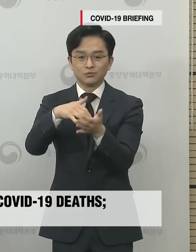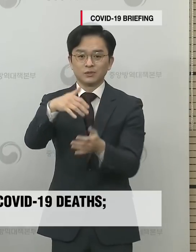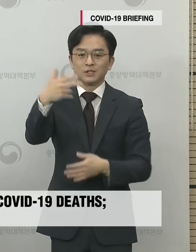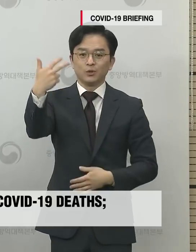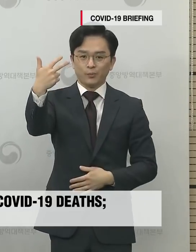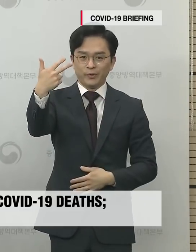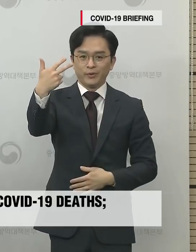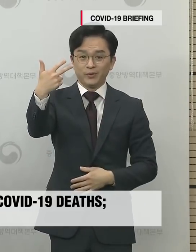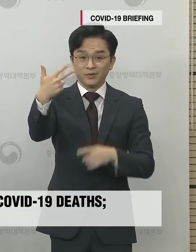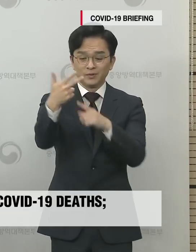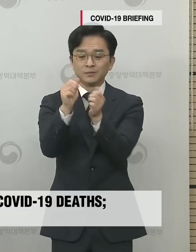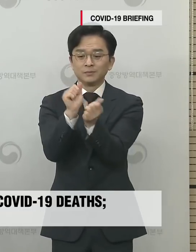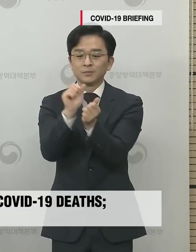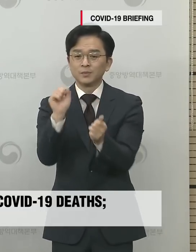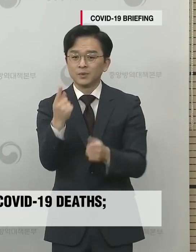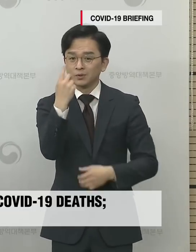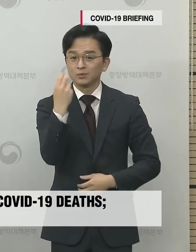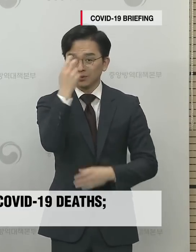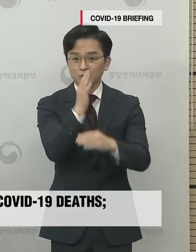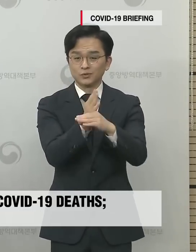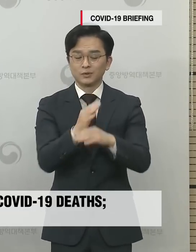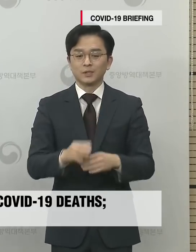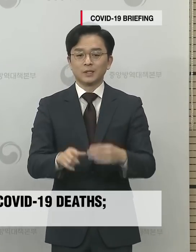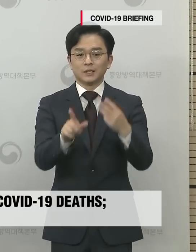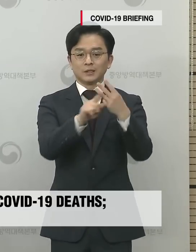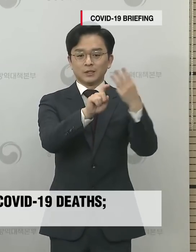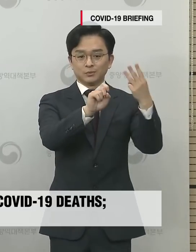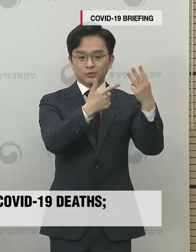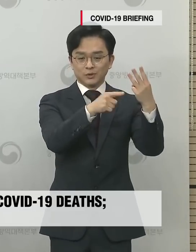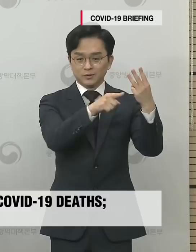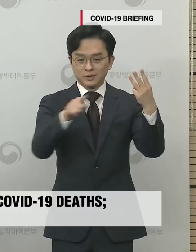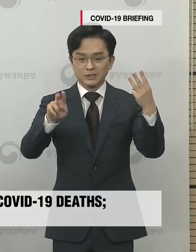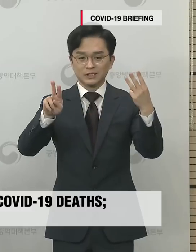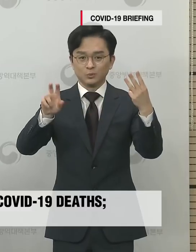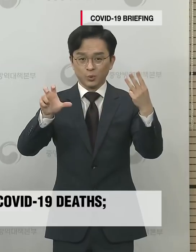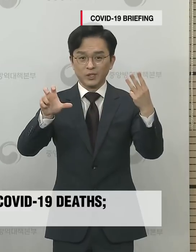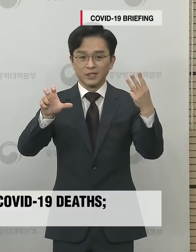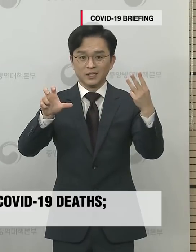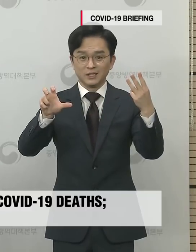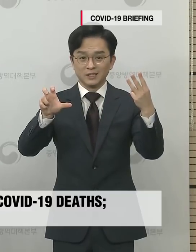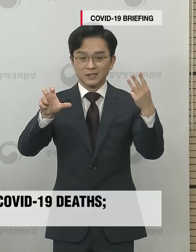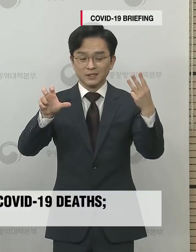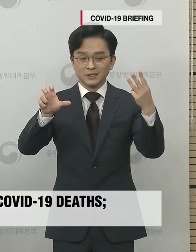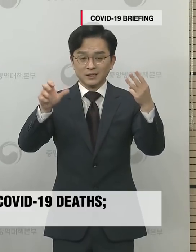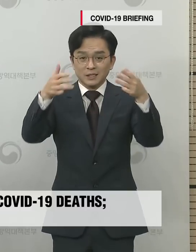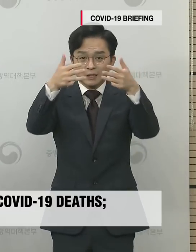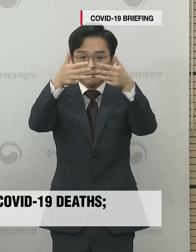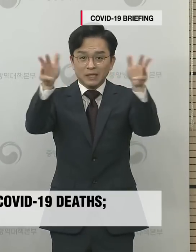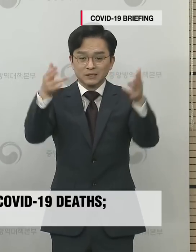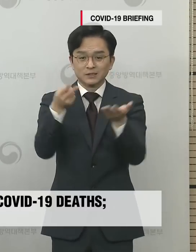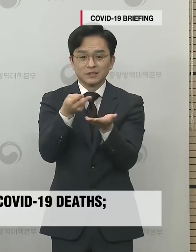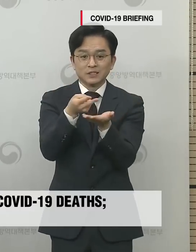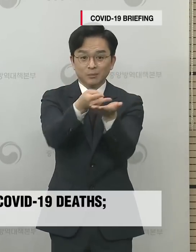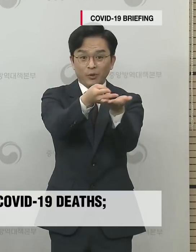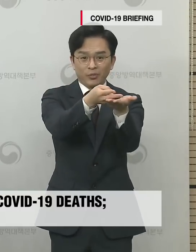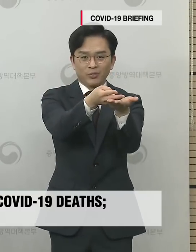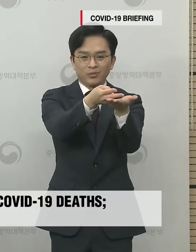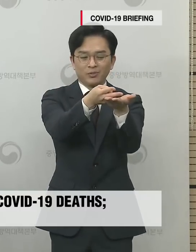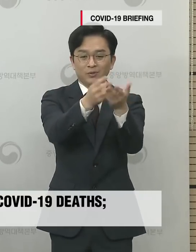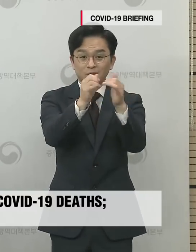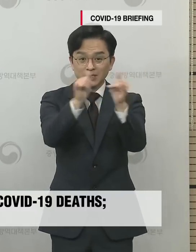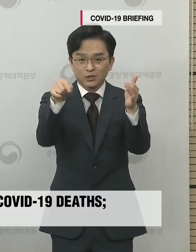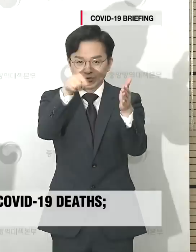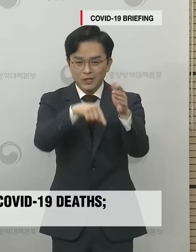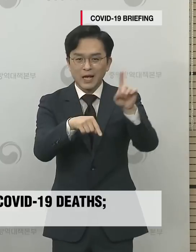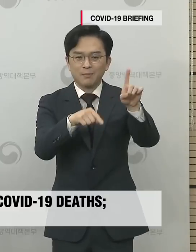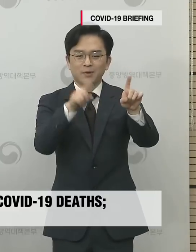have seven more cases, and we are tracing their contacts. And starting from 16 to yesterday of March,